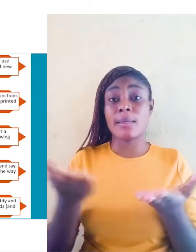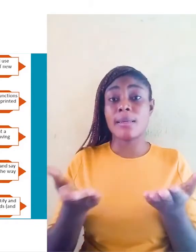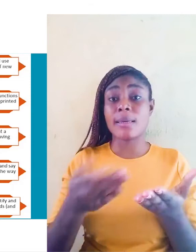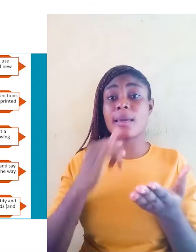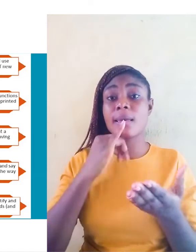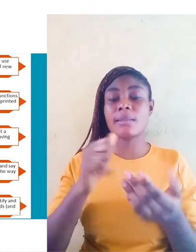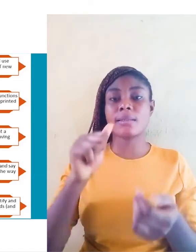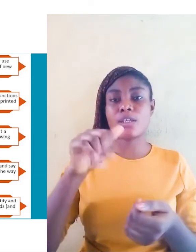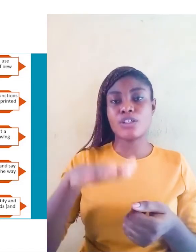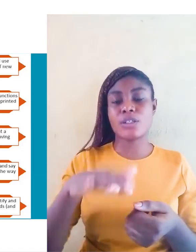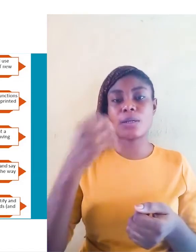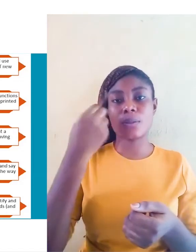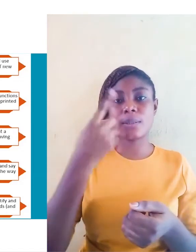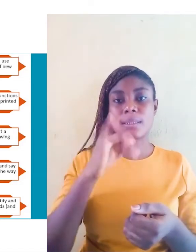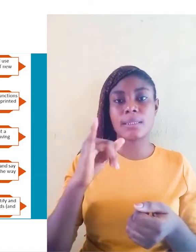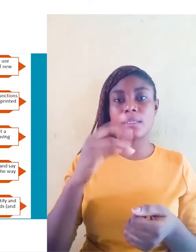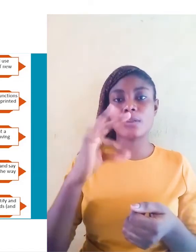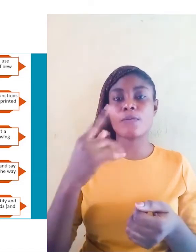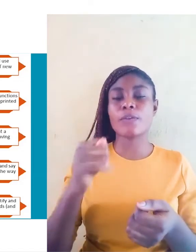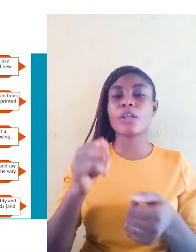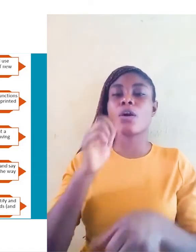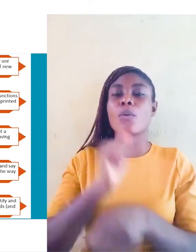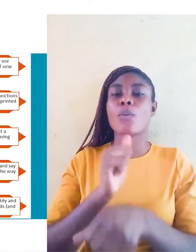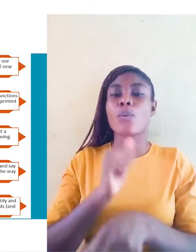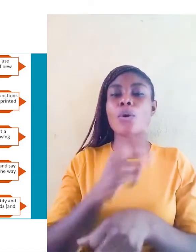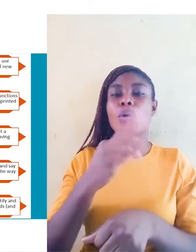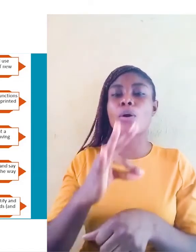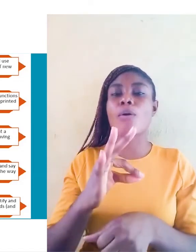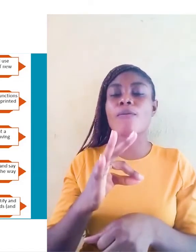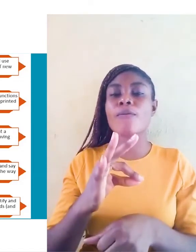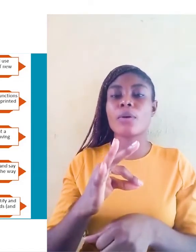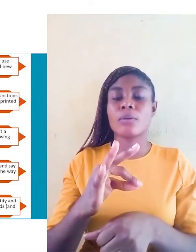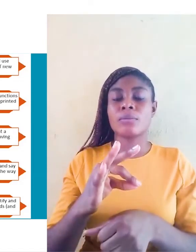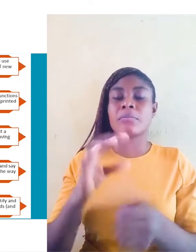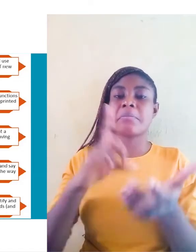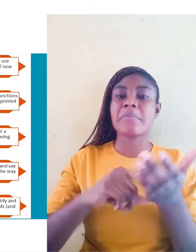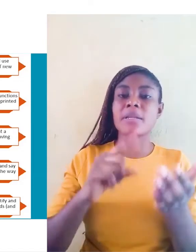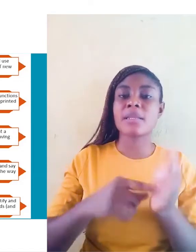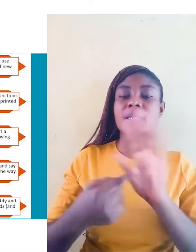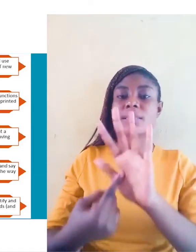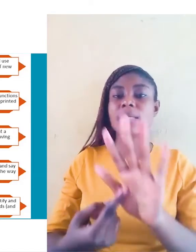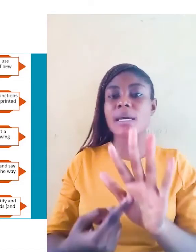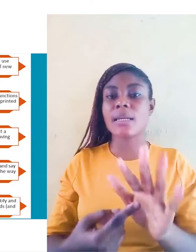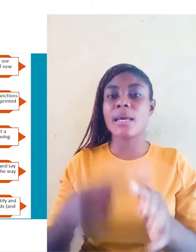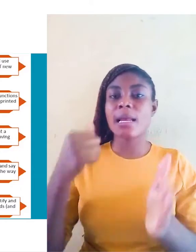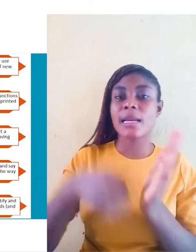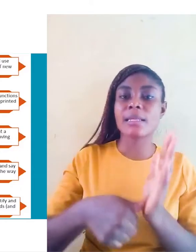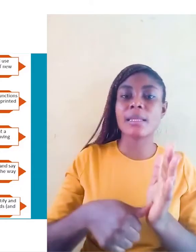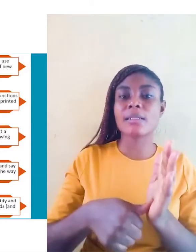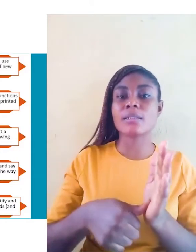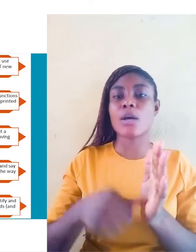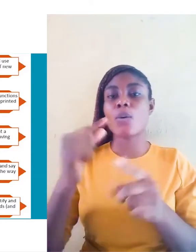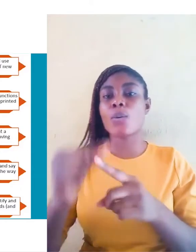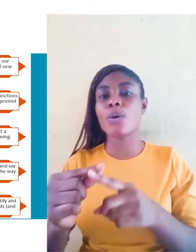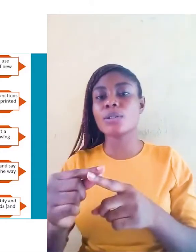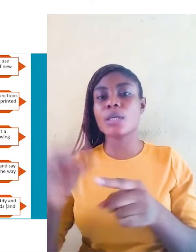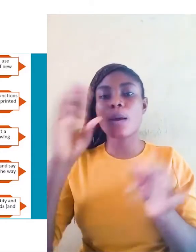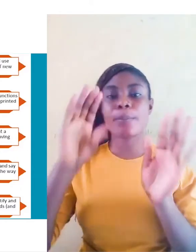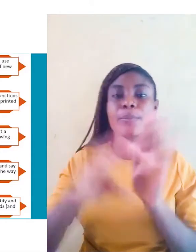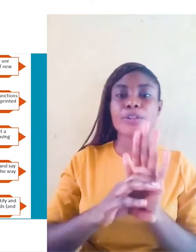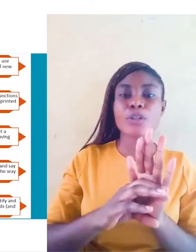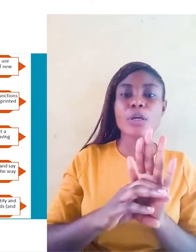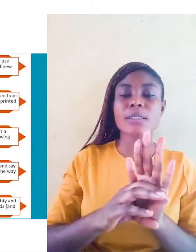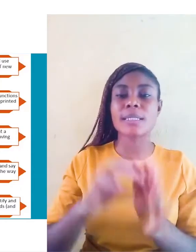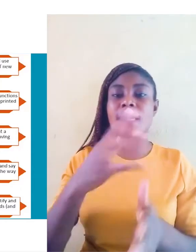Here is the child's understanding of the functions of printed symbols like letters, words, pictures, and of